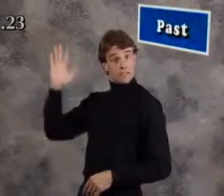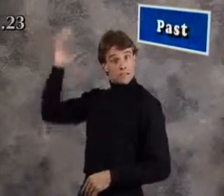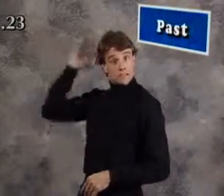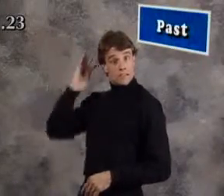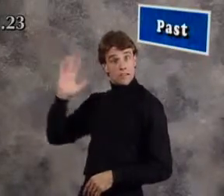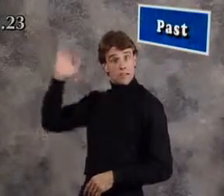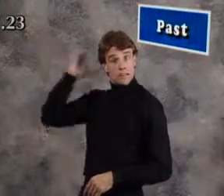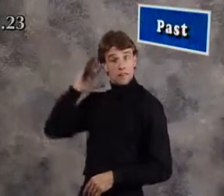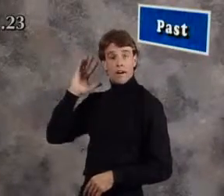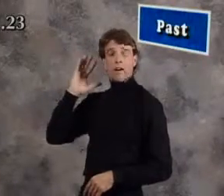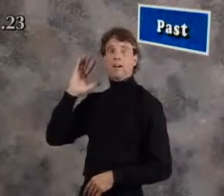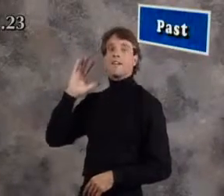Past.